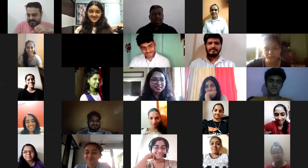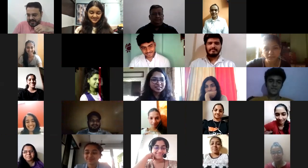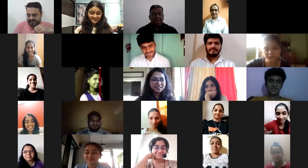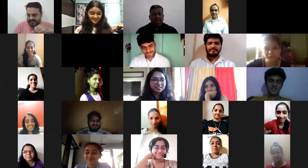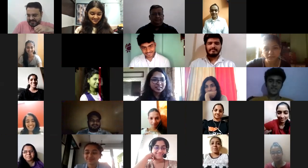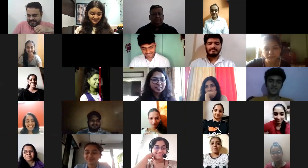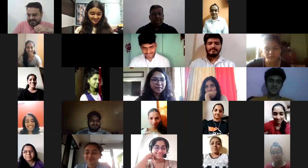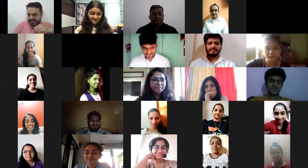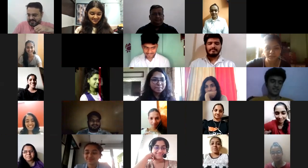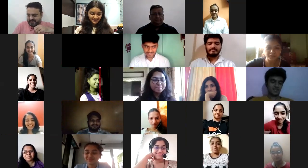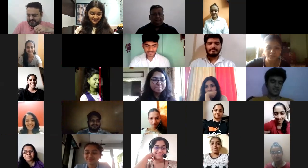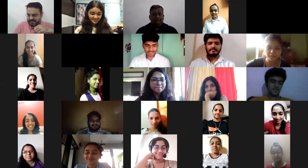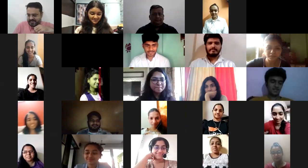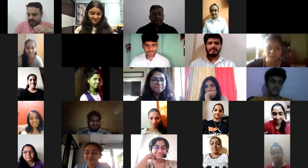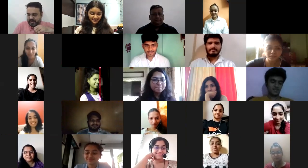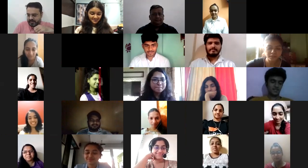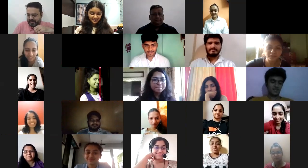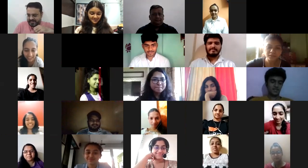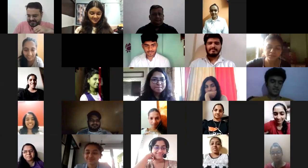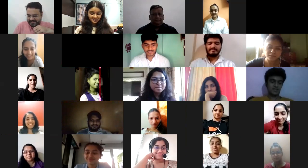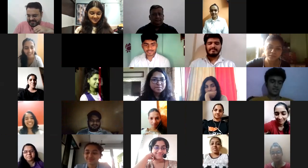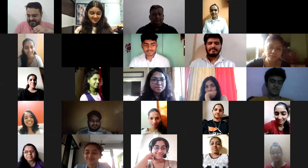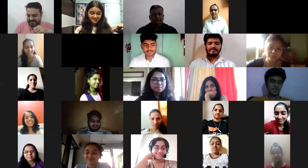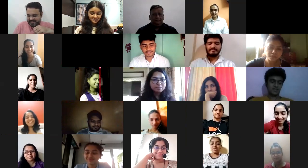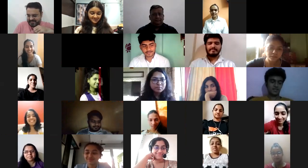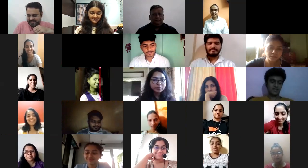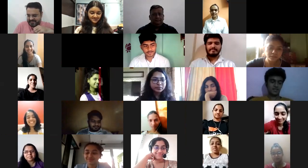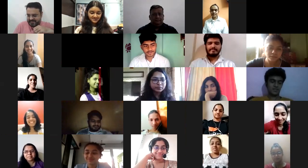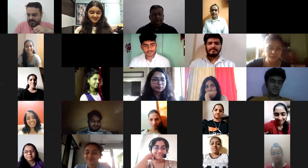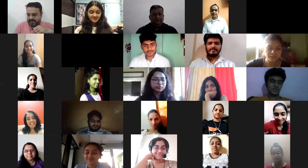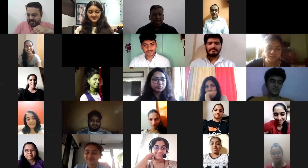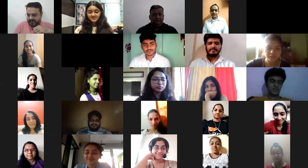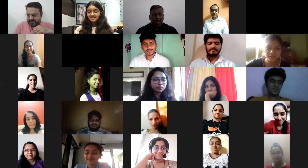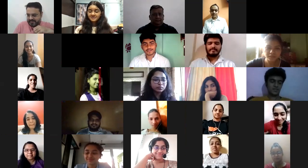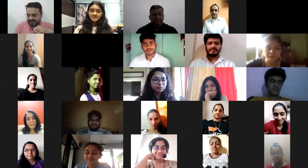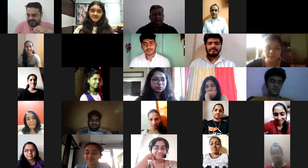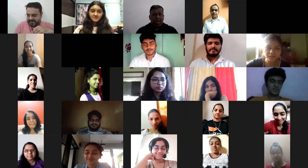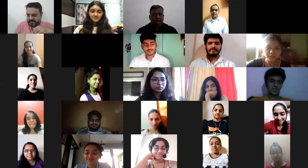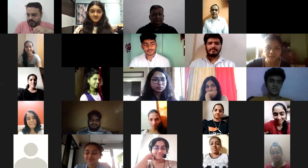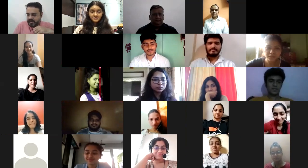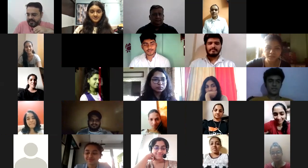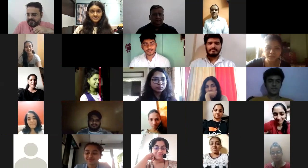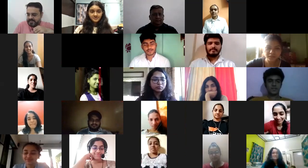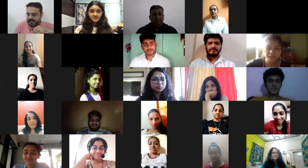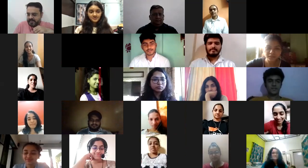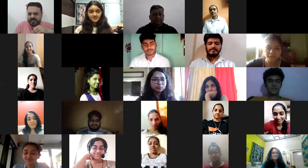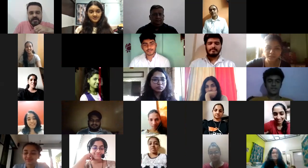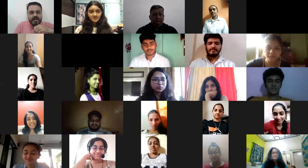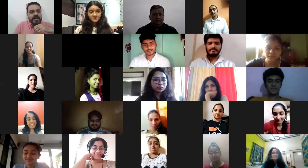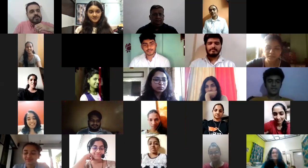Quarantine. Lockdown, right? Yes, sir. Lockdown. Quarantine is something that, you know, I used to